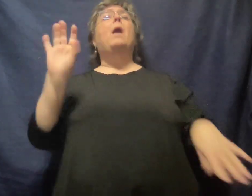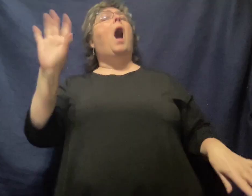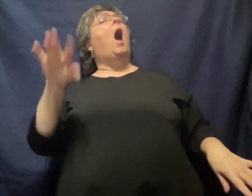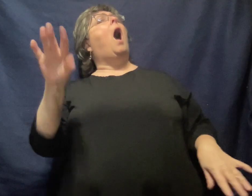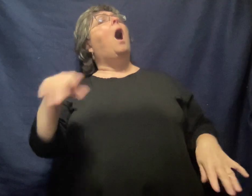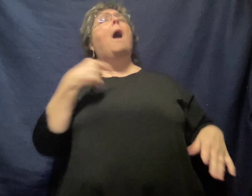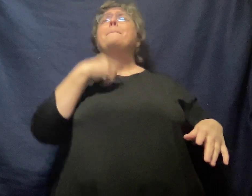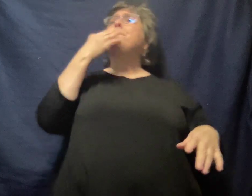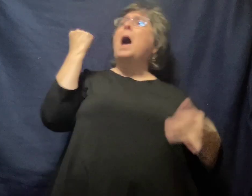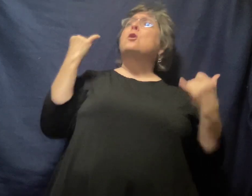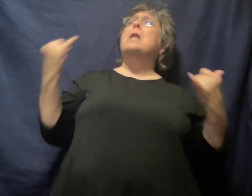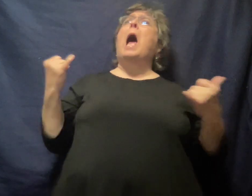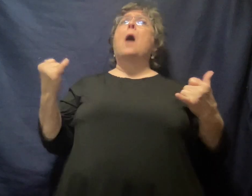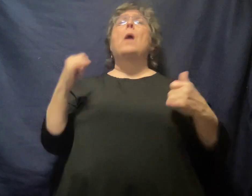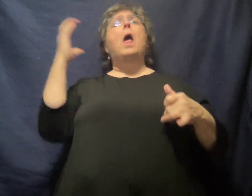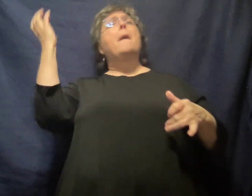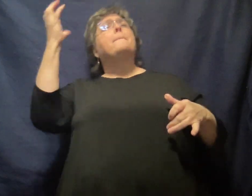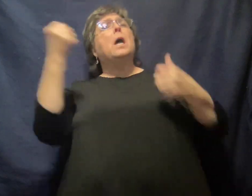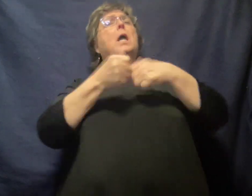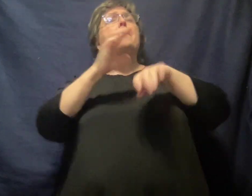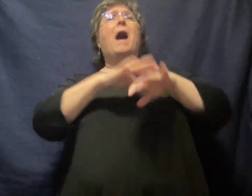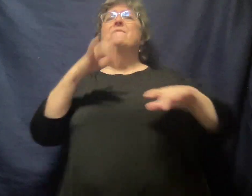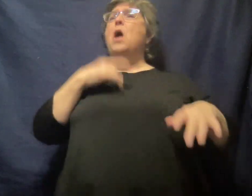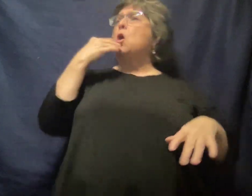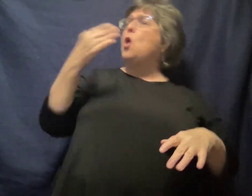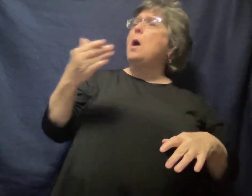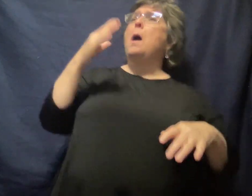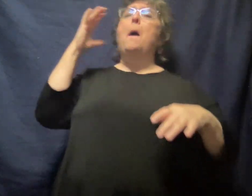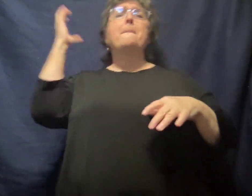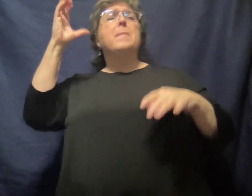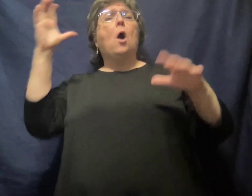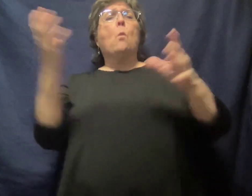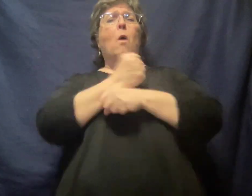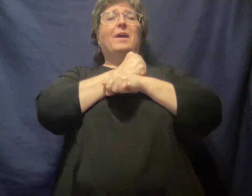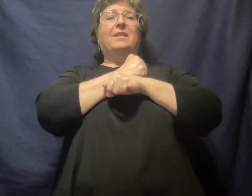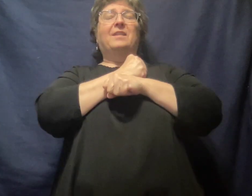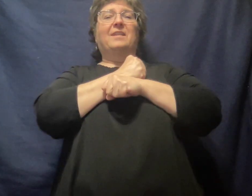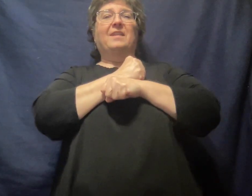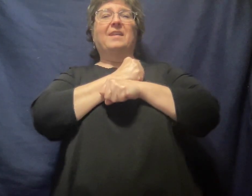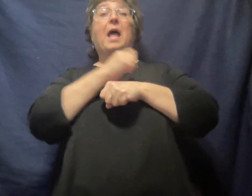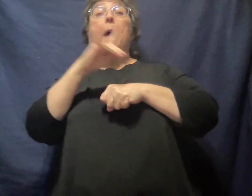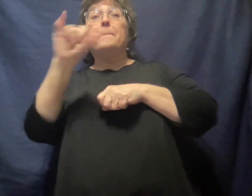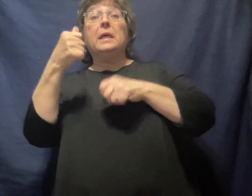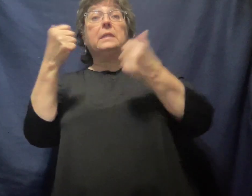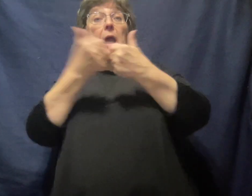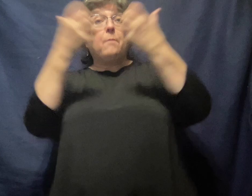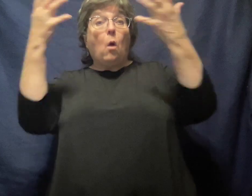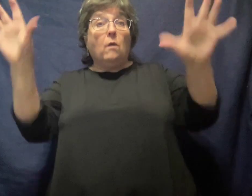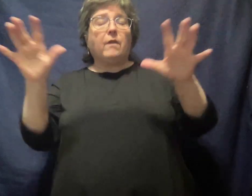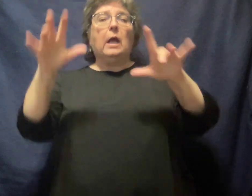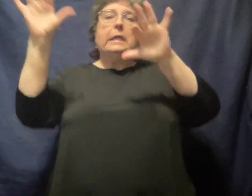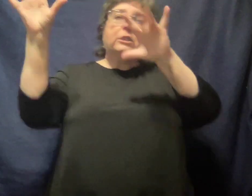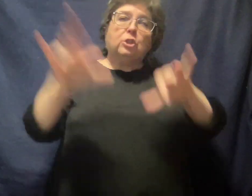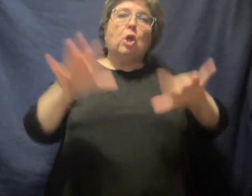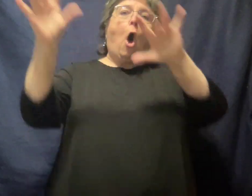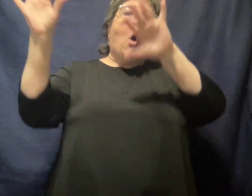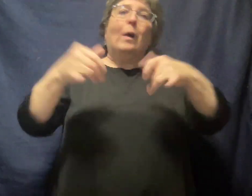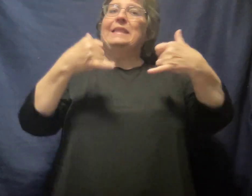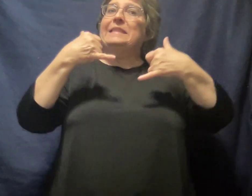better. Bills game was on. We're feeling good. The Bills won. The Bills game may be over with, but the snowstorm, the blizzard is not. And there are